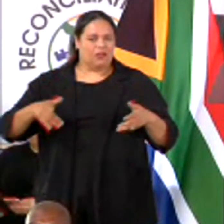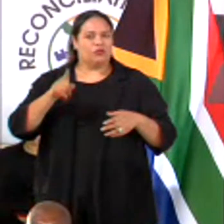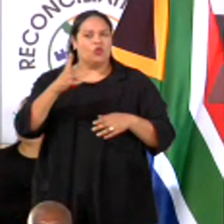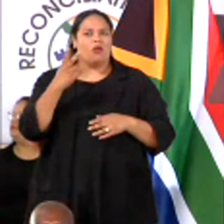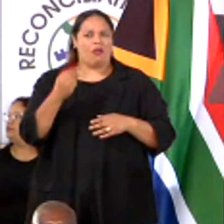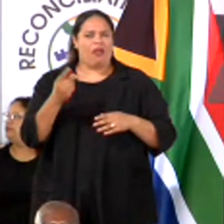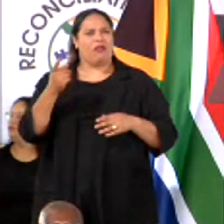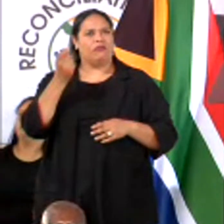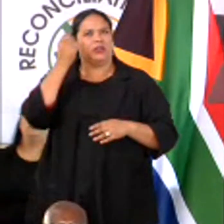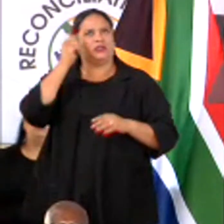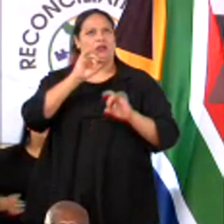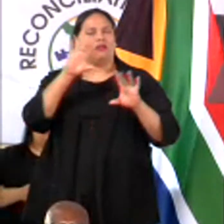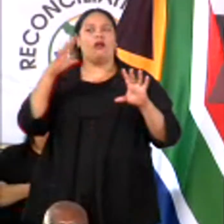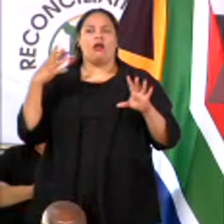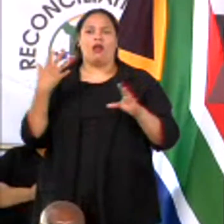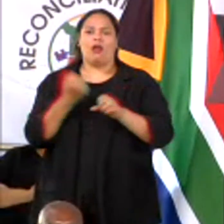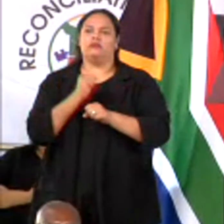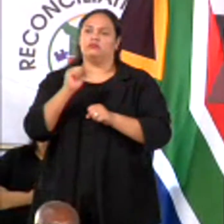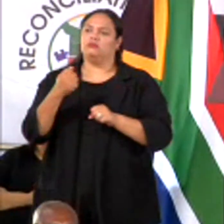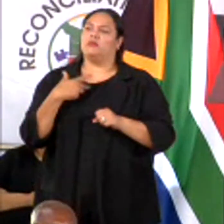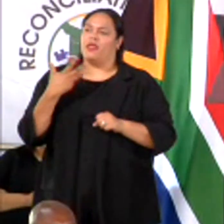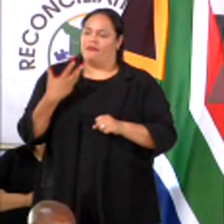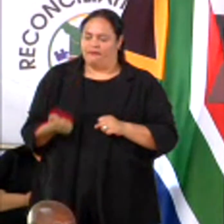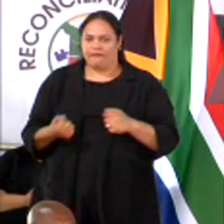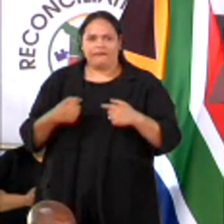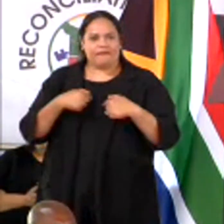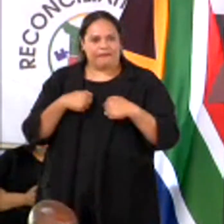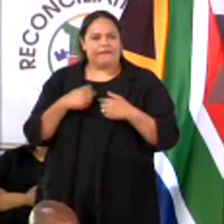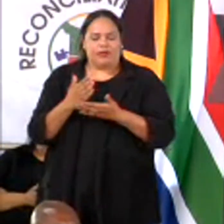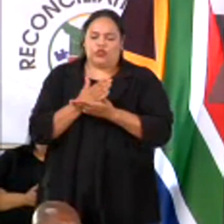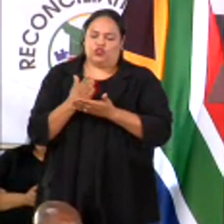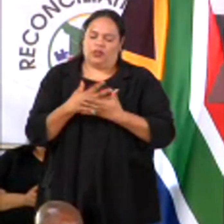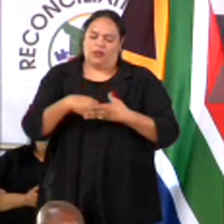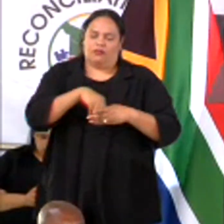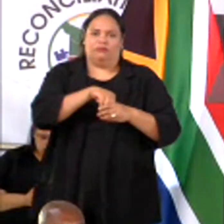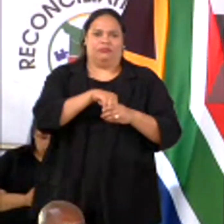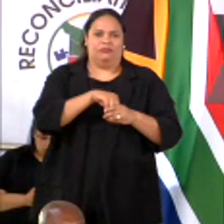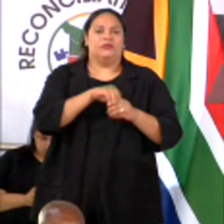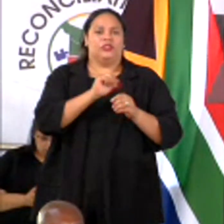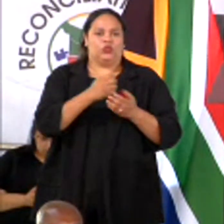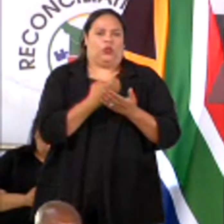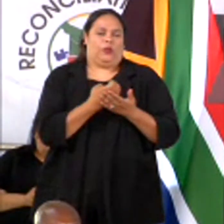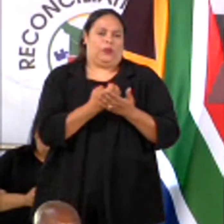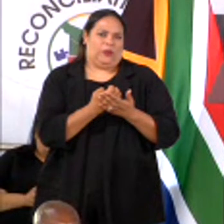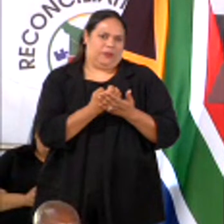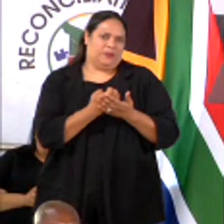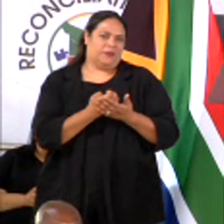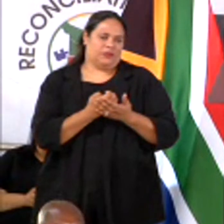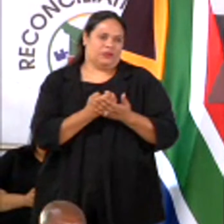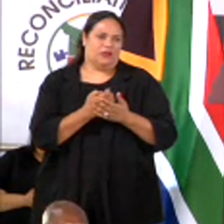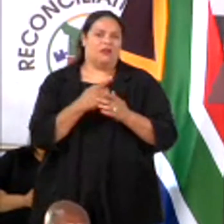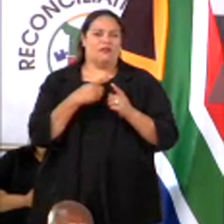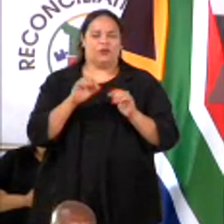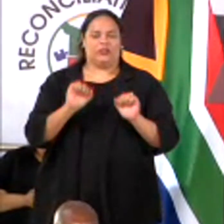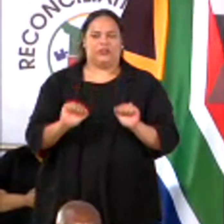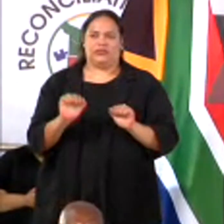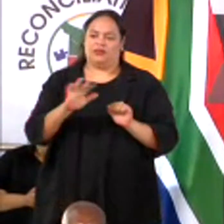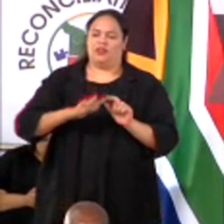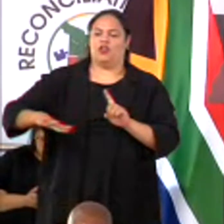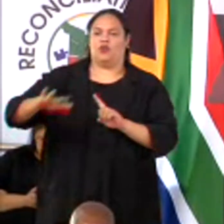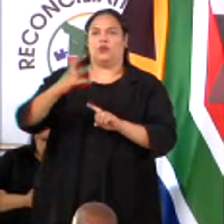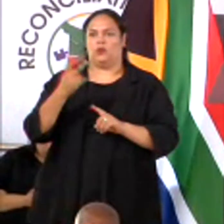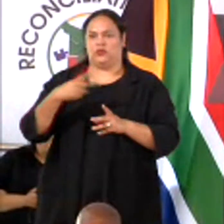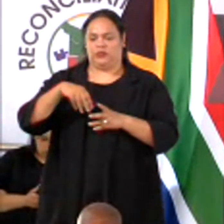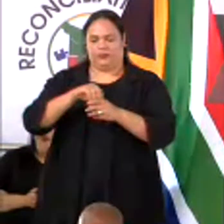a sense that they also have a share in the economy of this area as